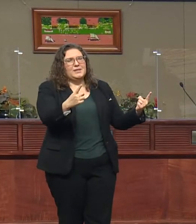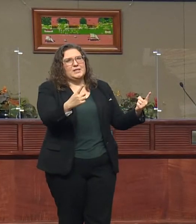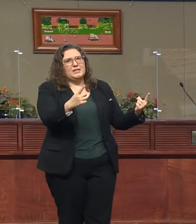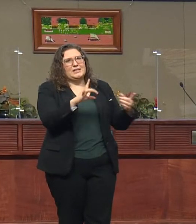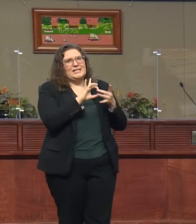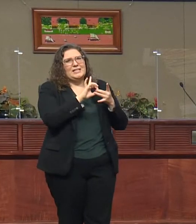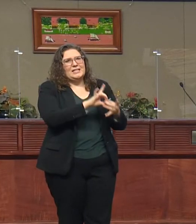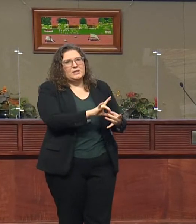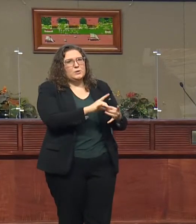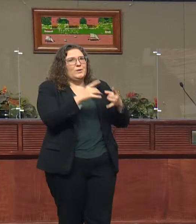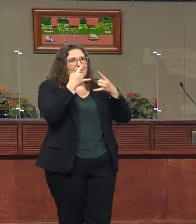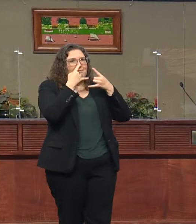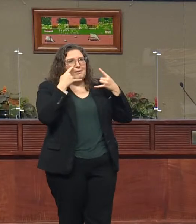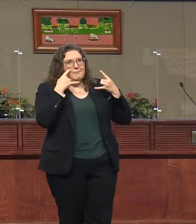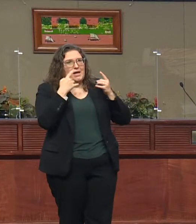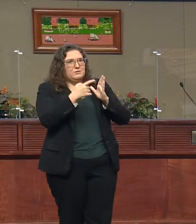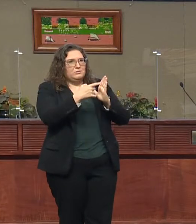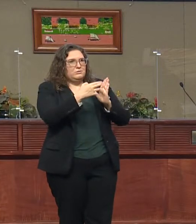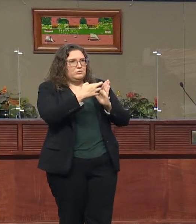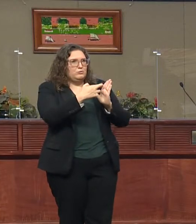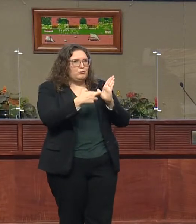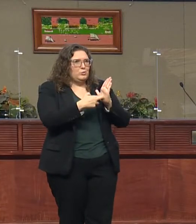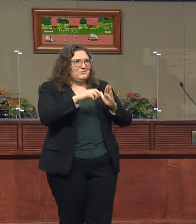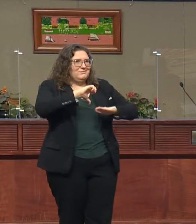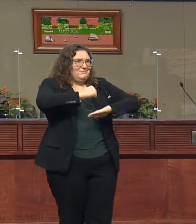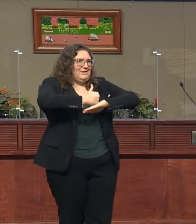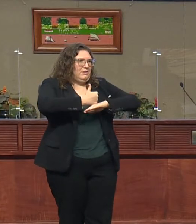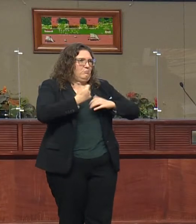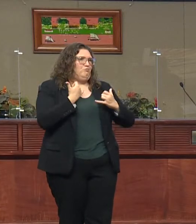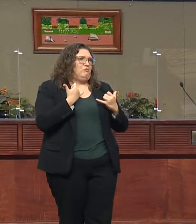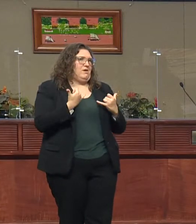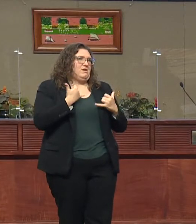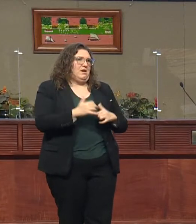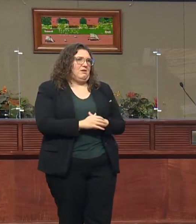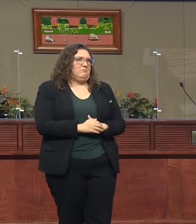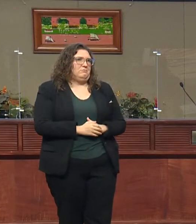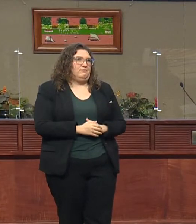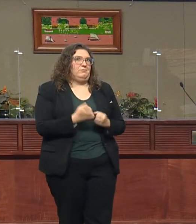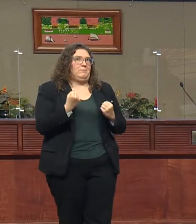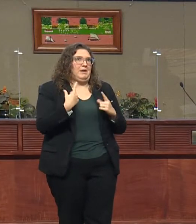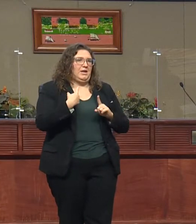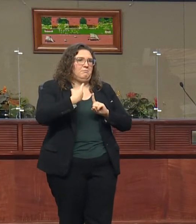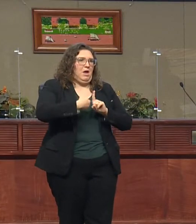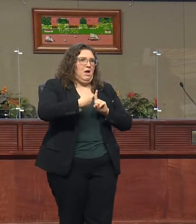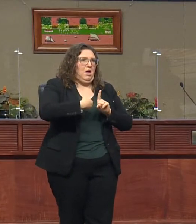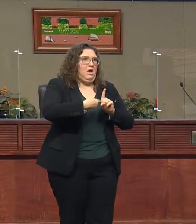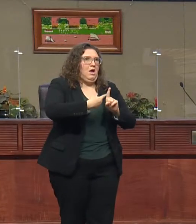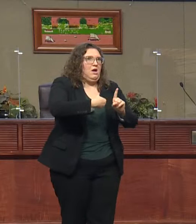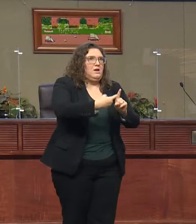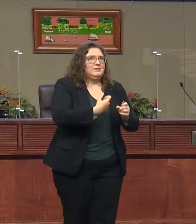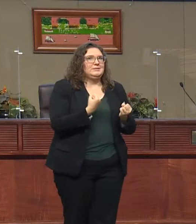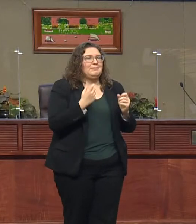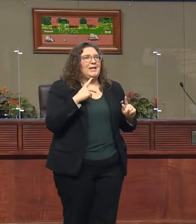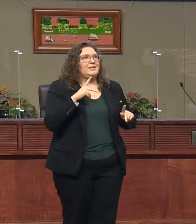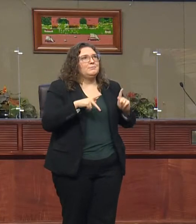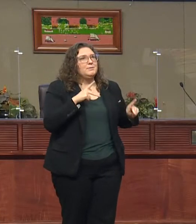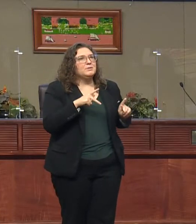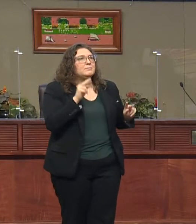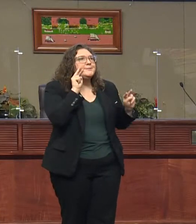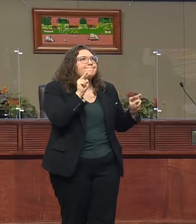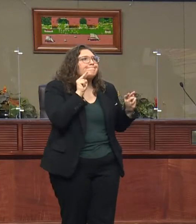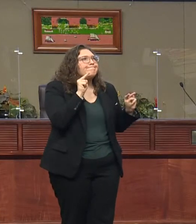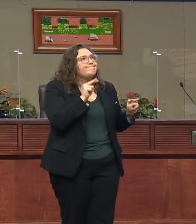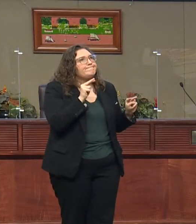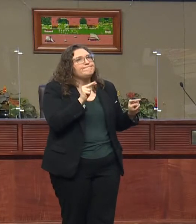the mask mandate that's currently in place. So for months now, so many people have been anxious about when that was going